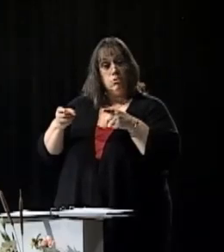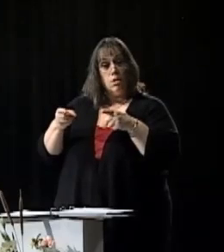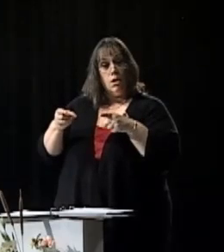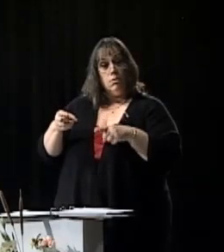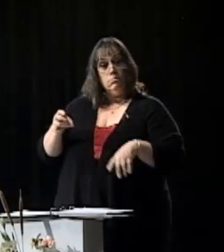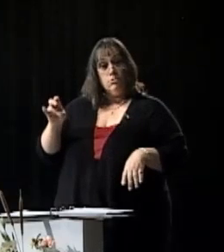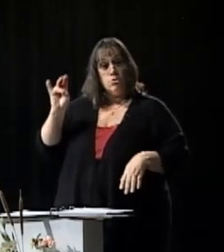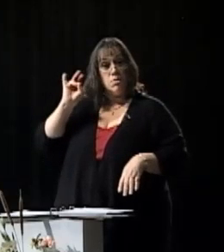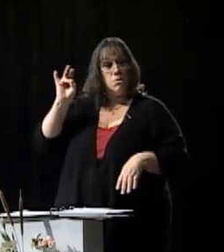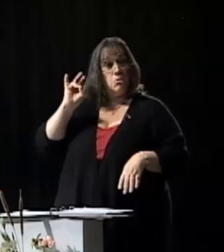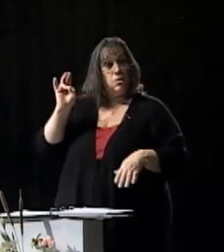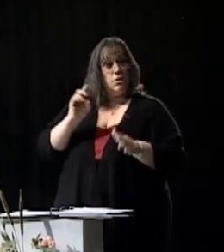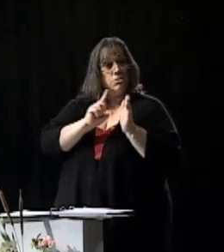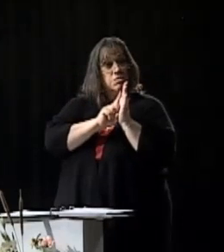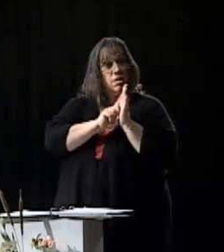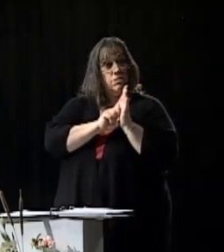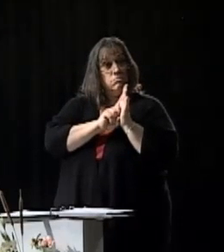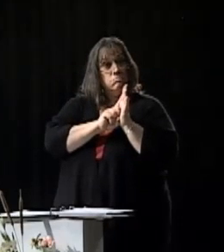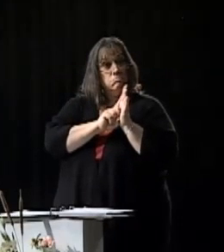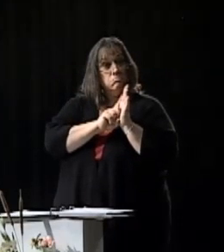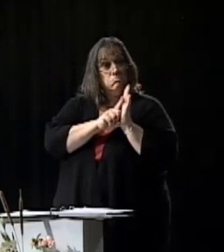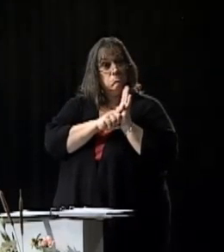Okay, so maybe you want to go at 7.